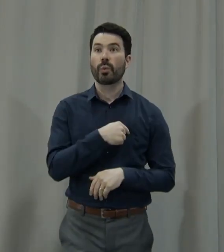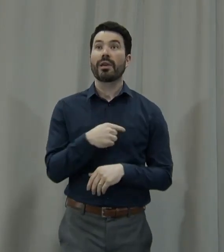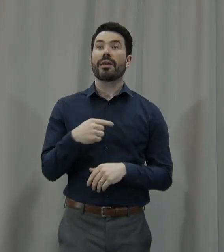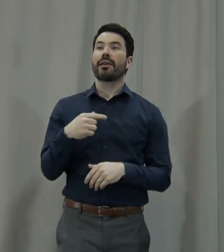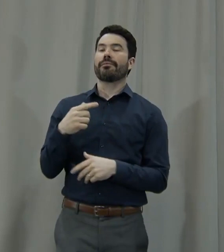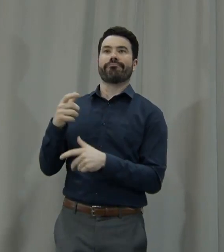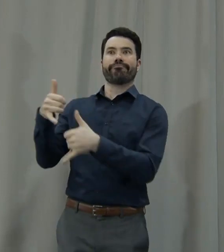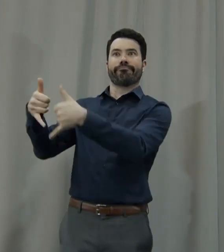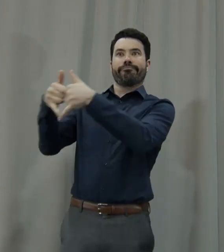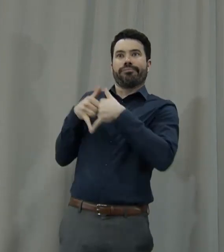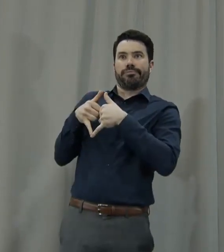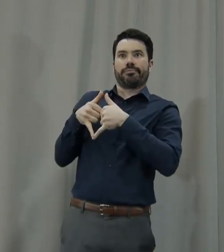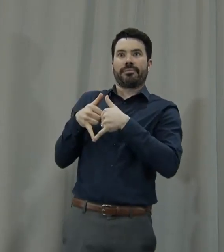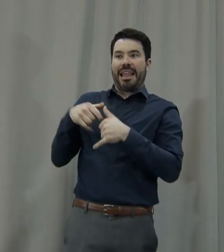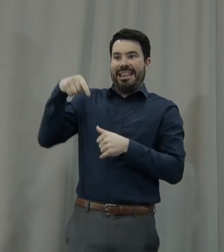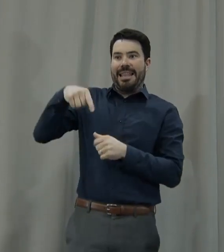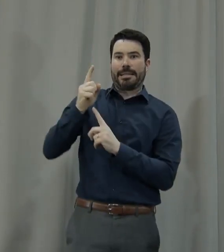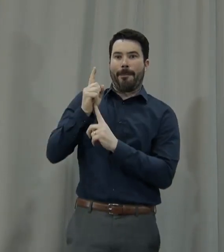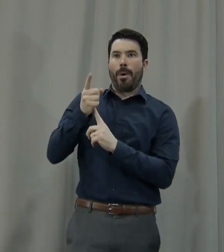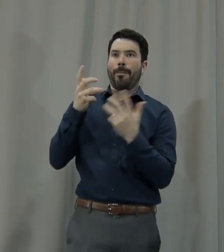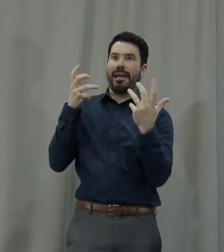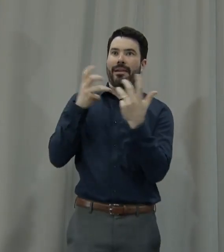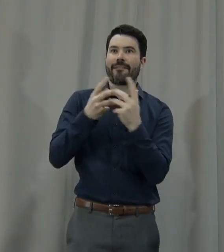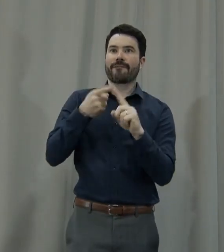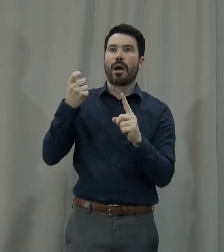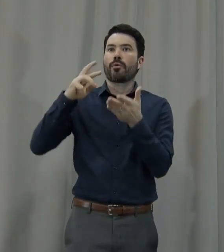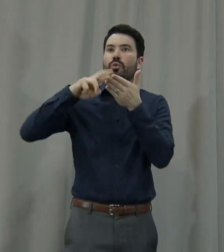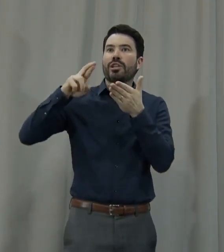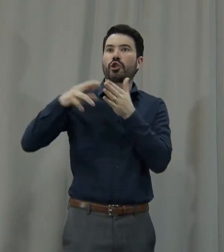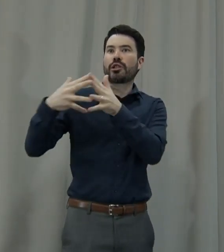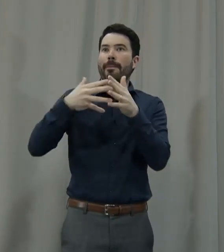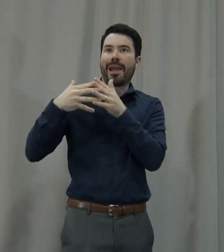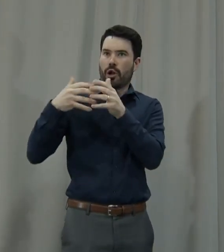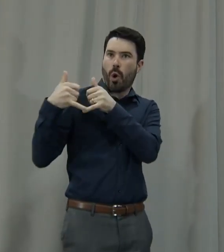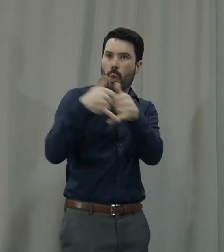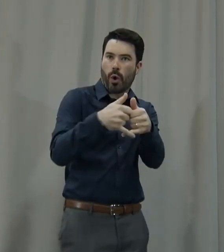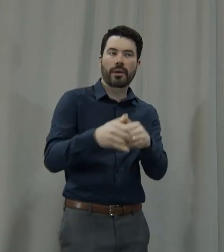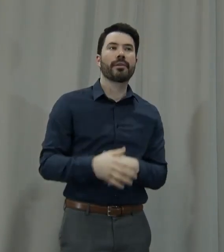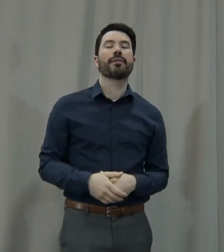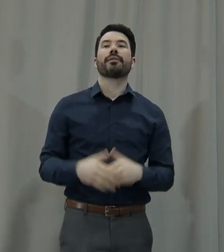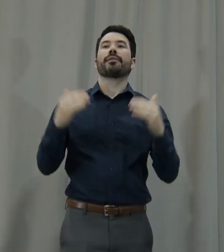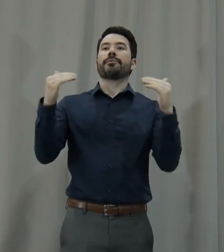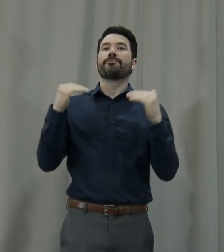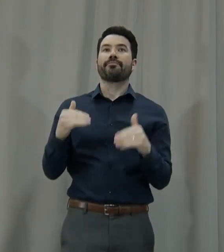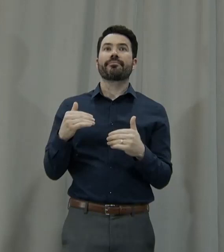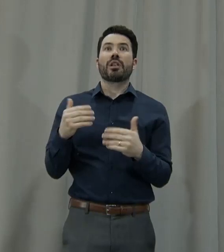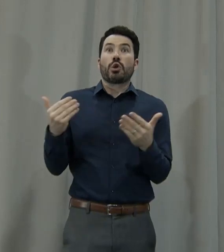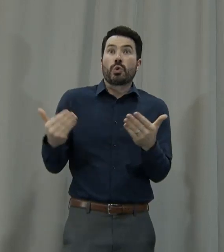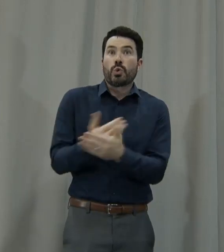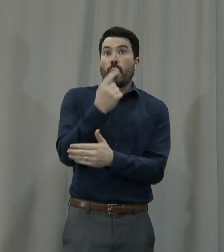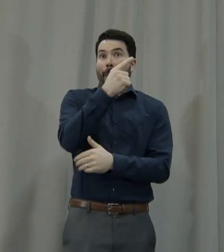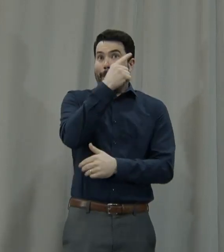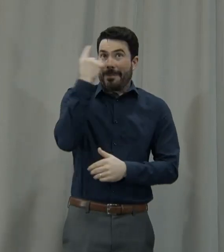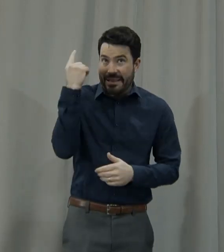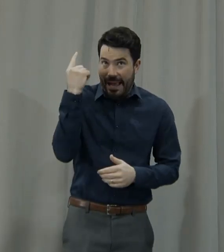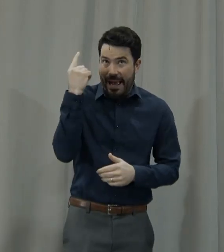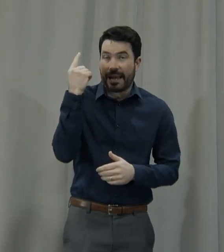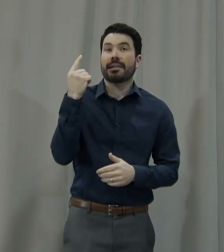Award from Research America. We reduced average new Black cases